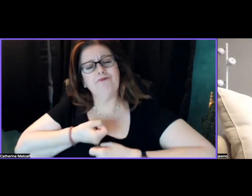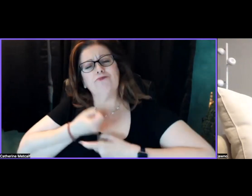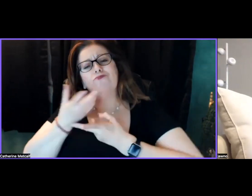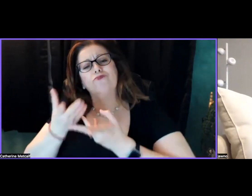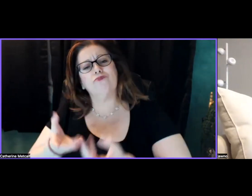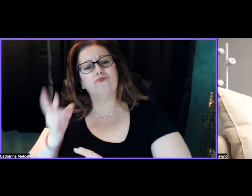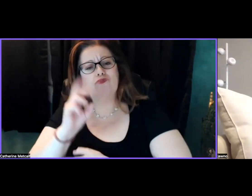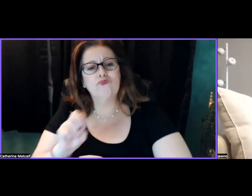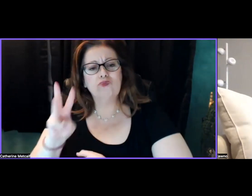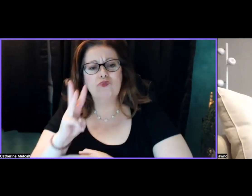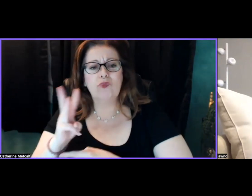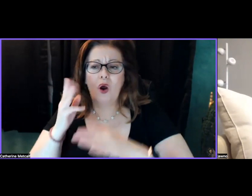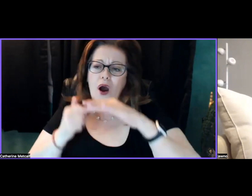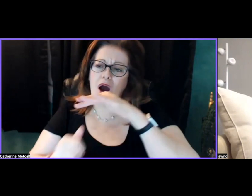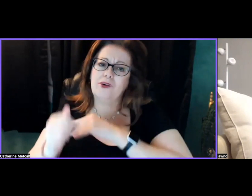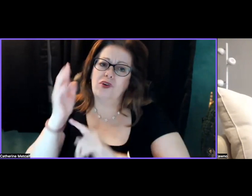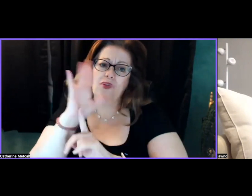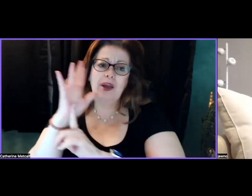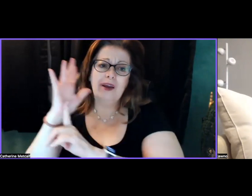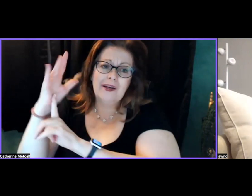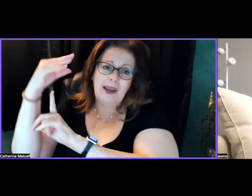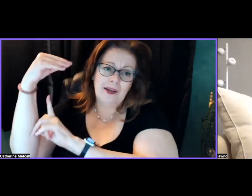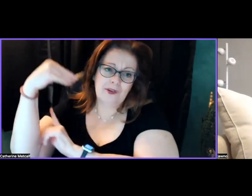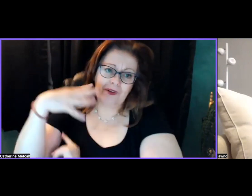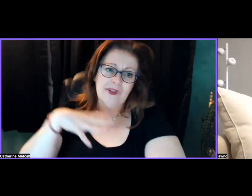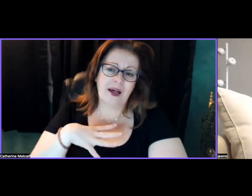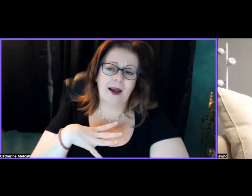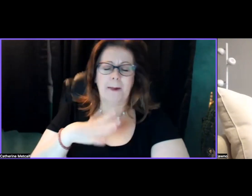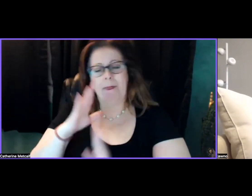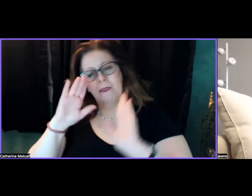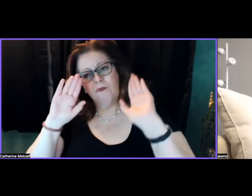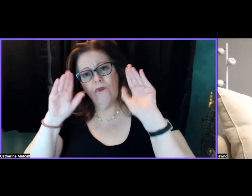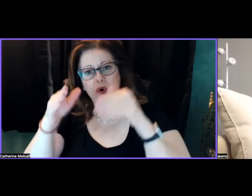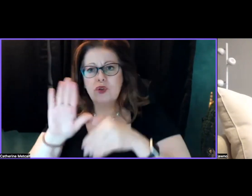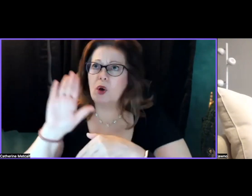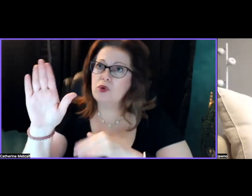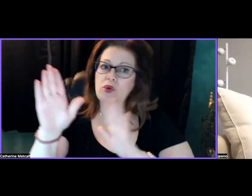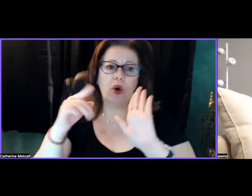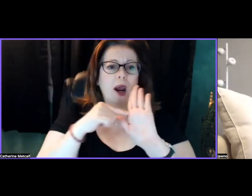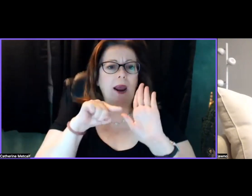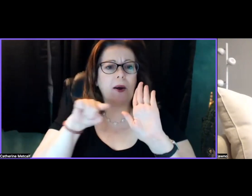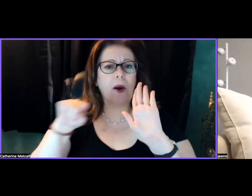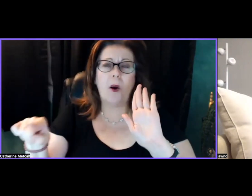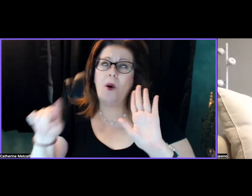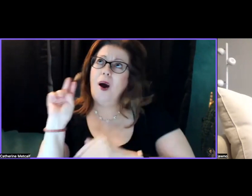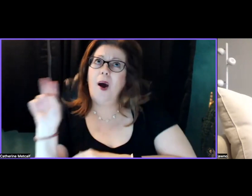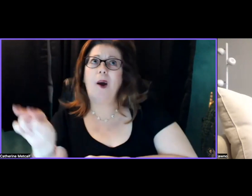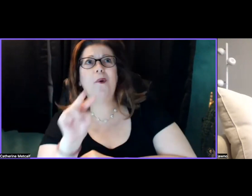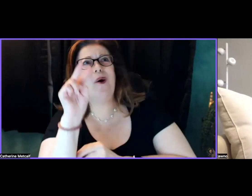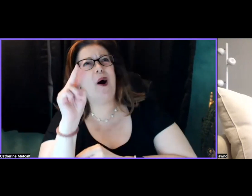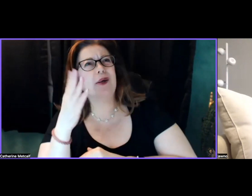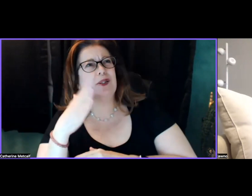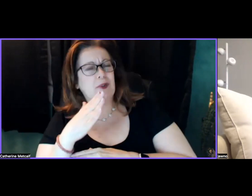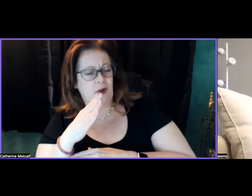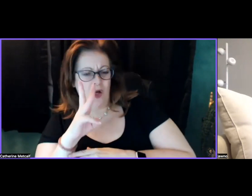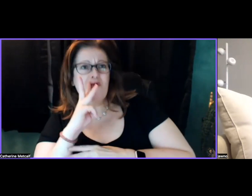and bowing low, tuned into your echo. I watch the water on my altar. I receive the message